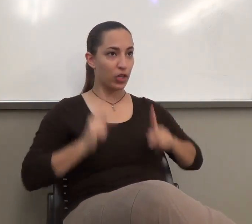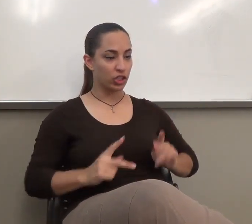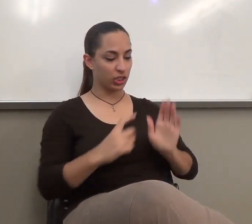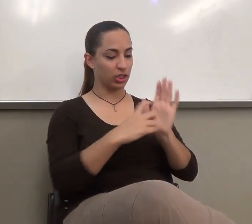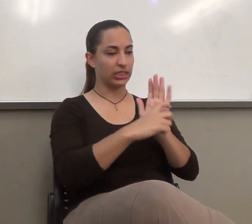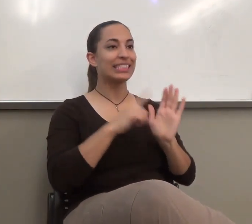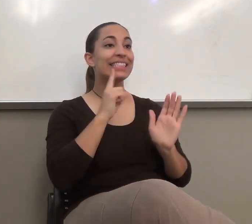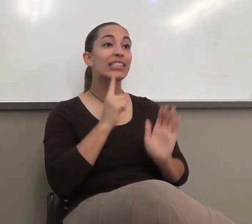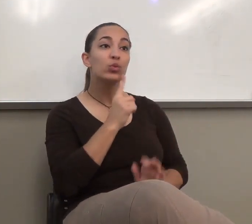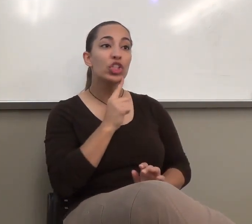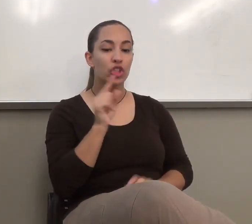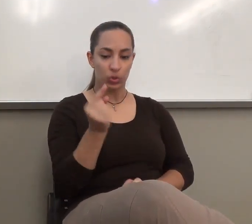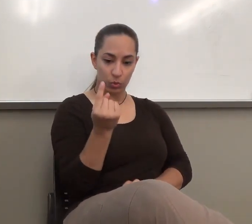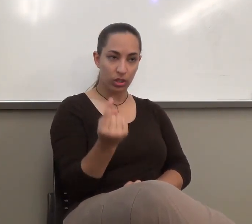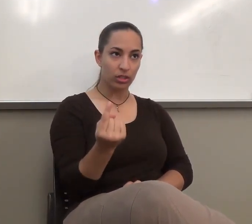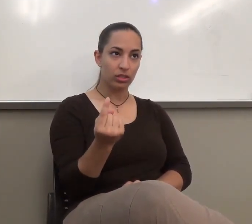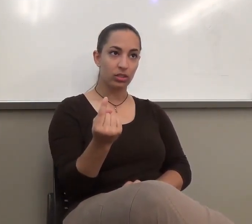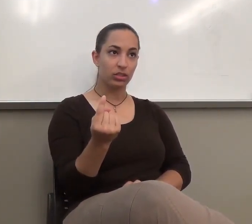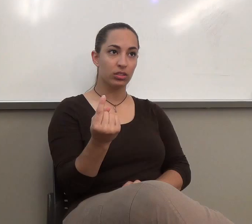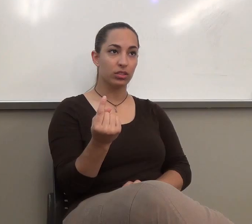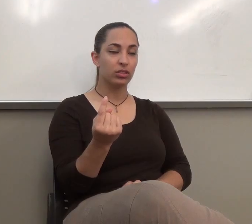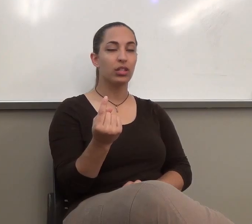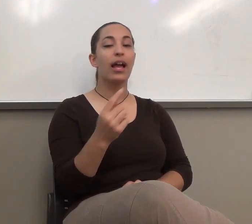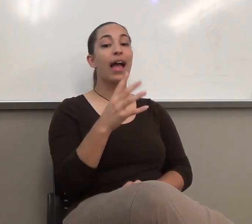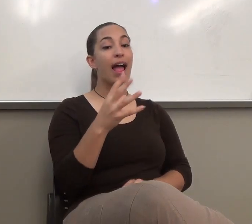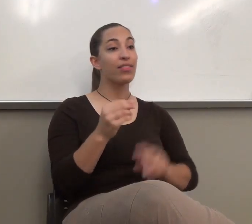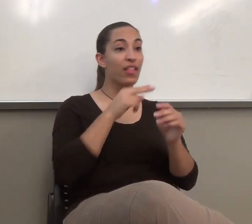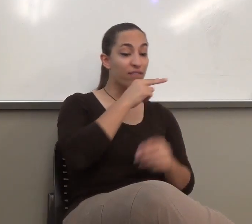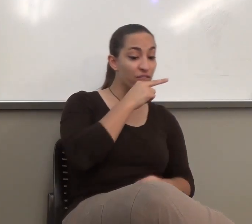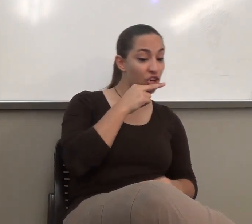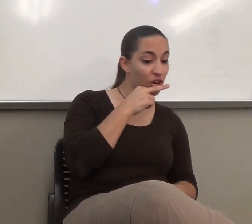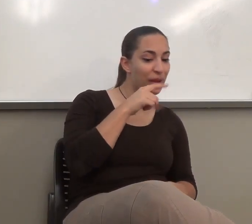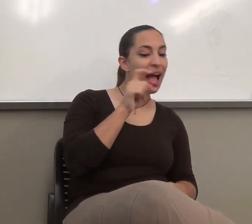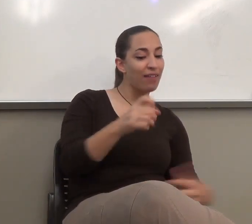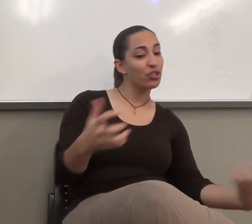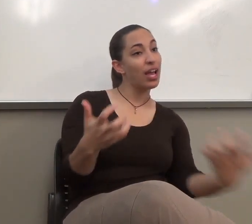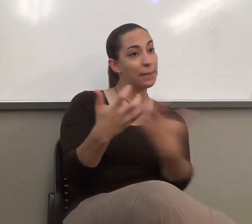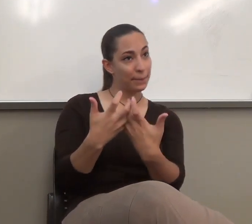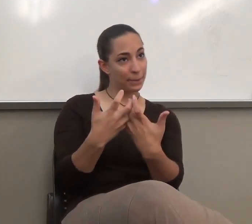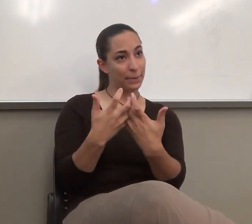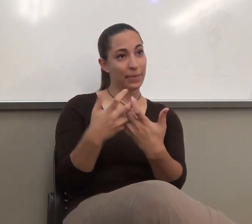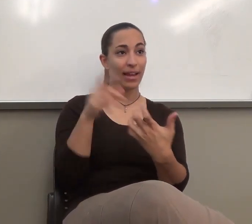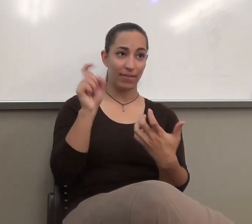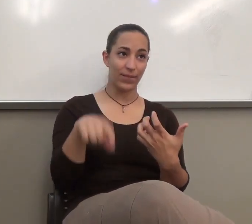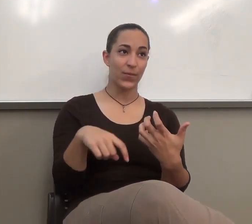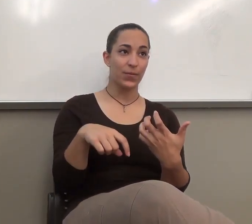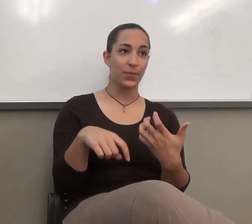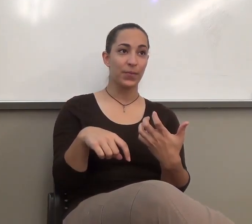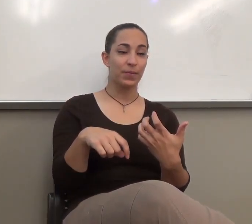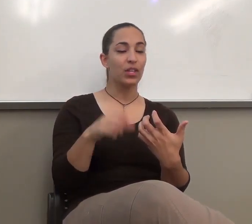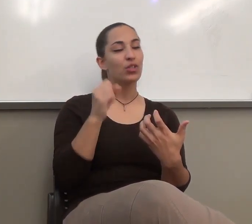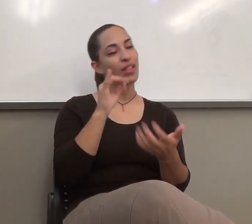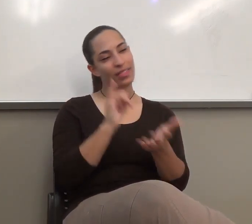entity. And the verb has to agree with that. So that's all it means